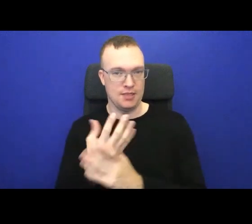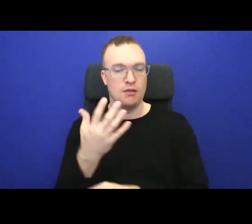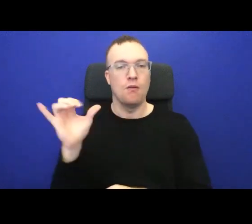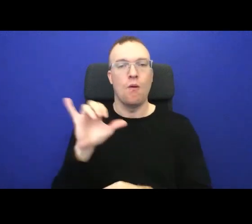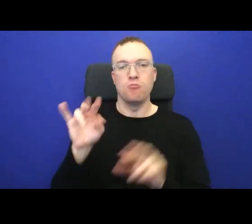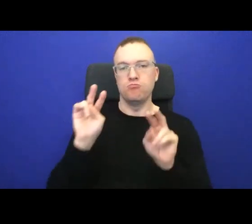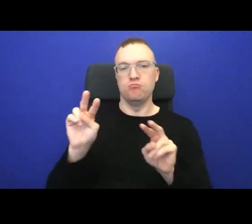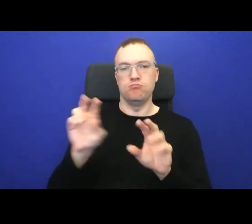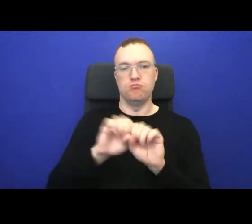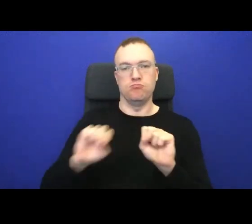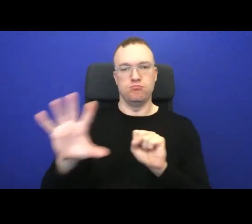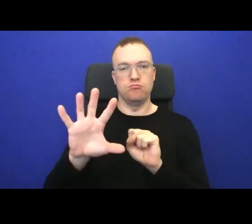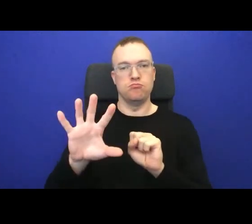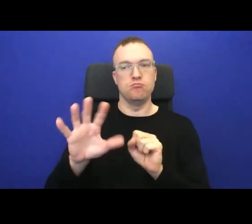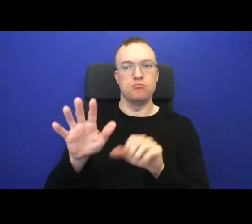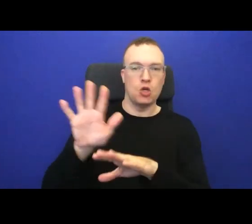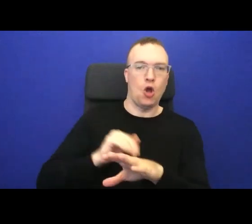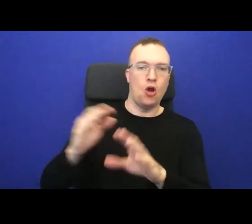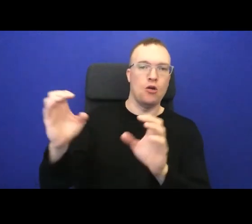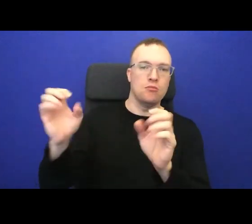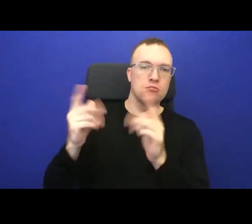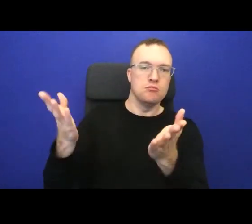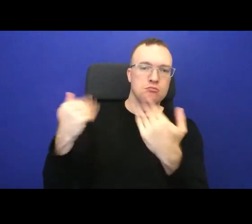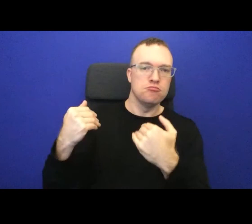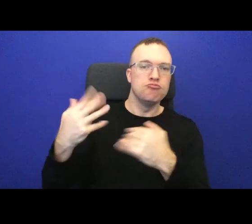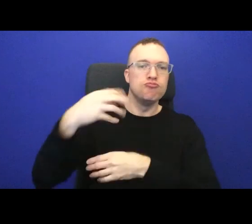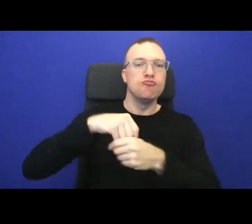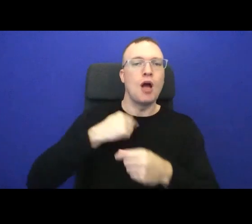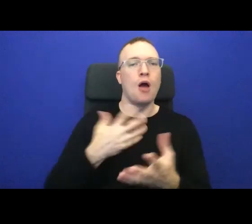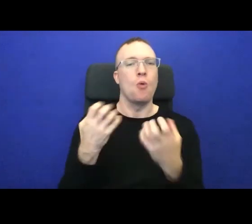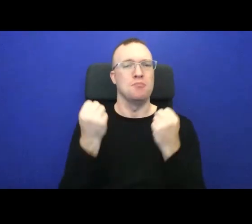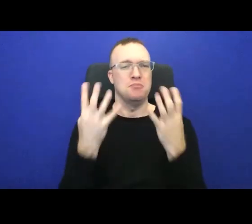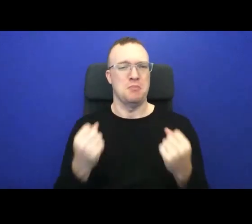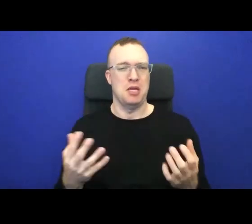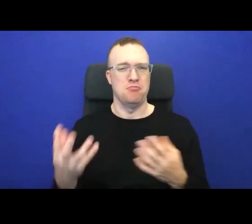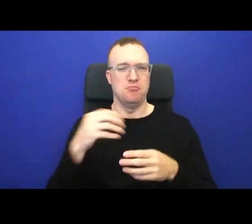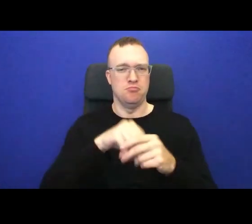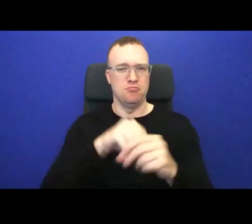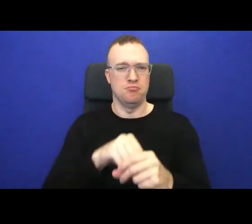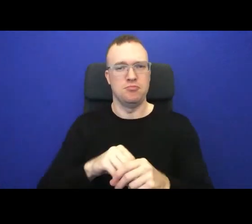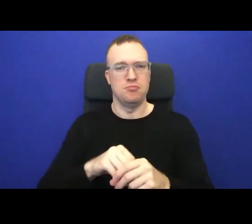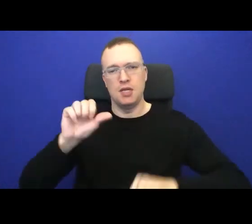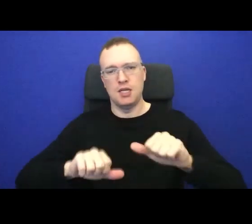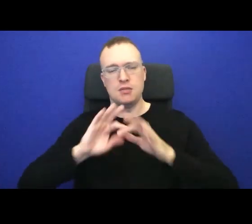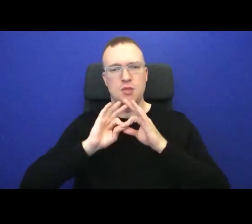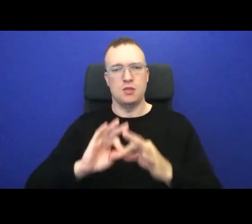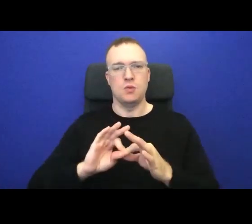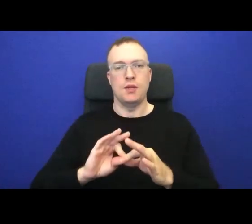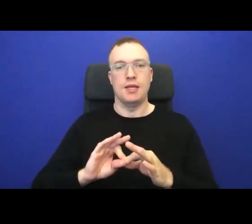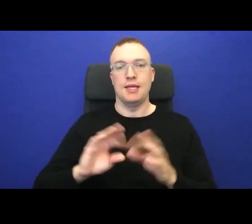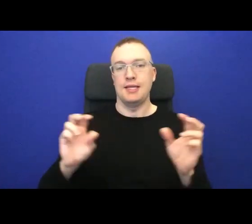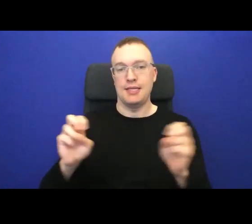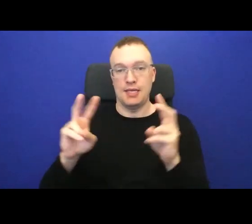social media call for contributions to that, because I would like a really substantial assessment of the